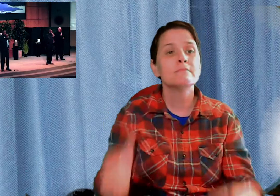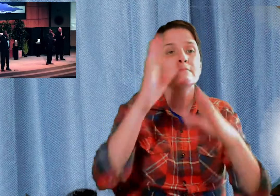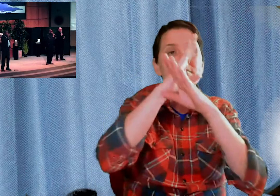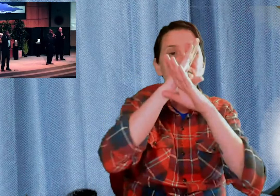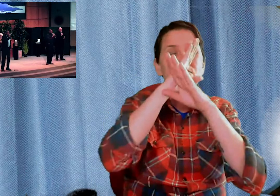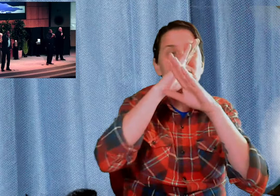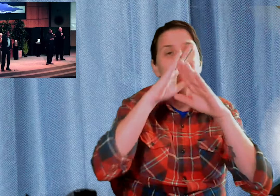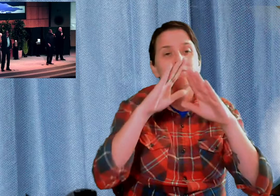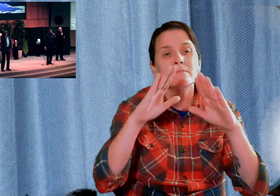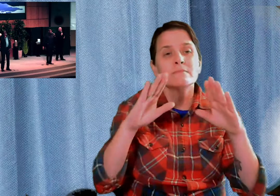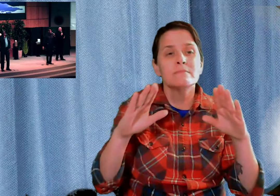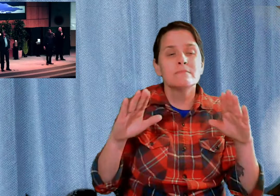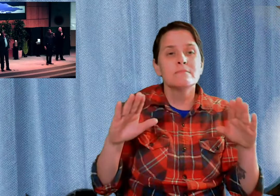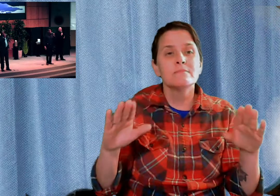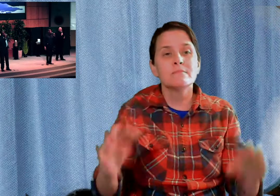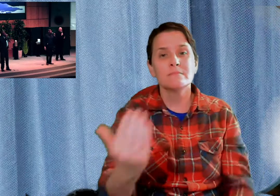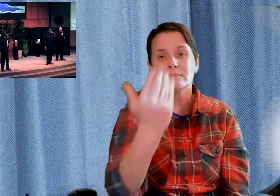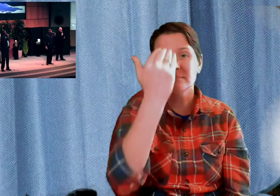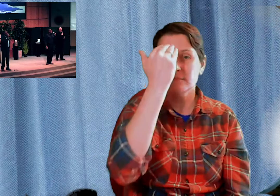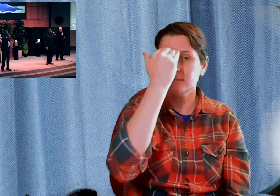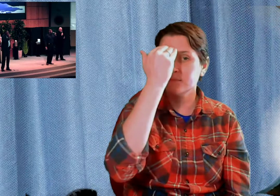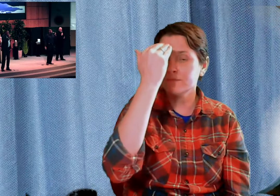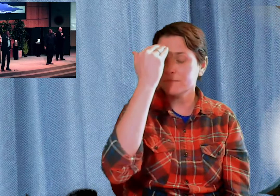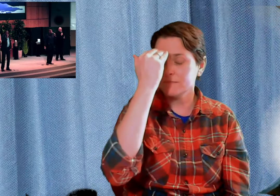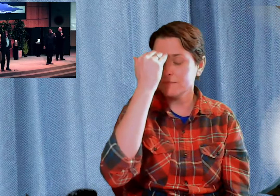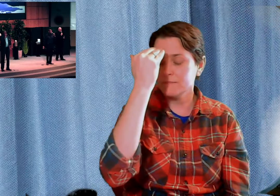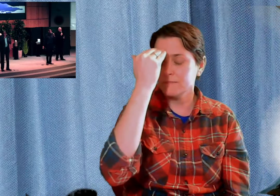Be still and know that